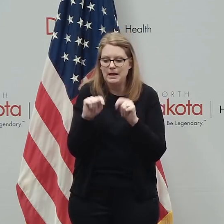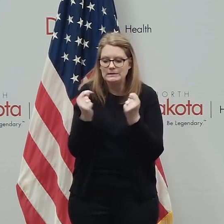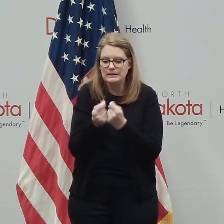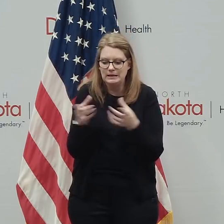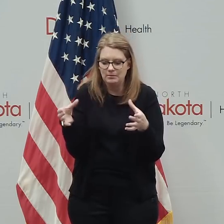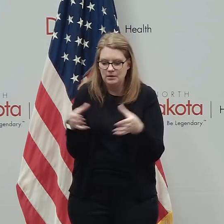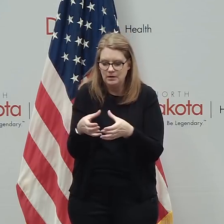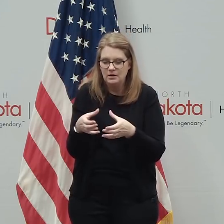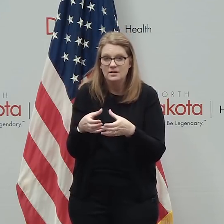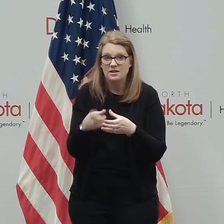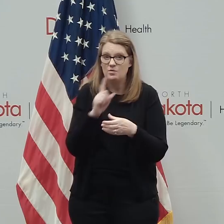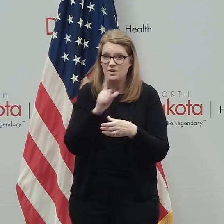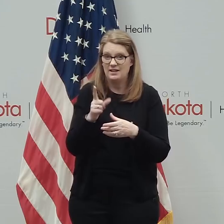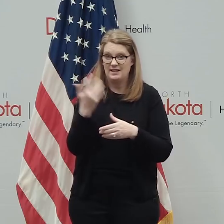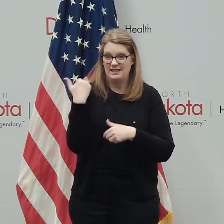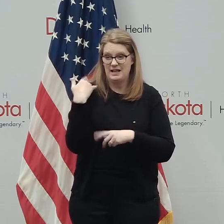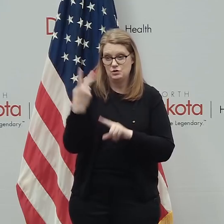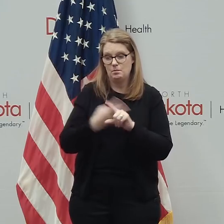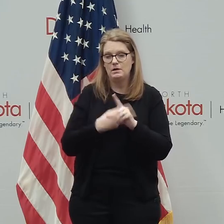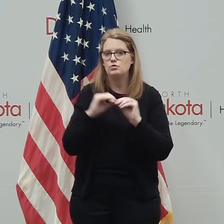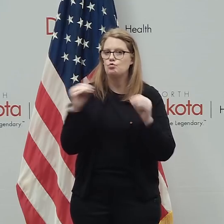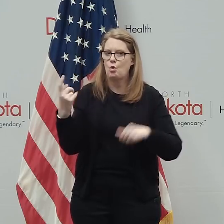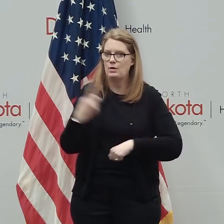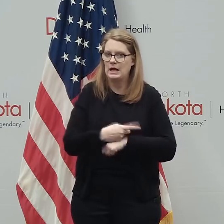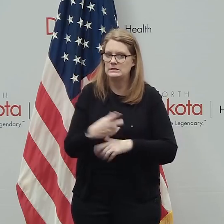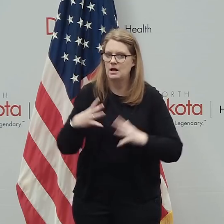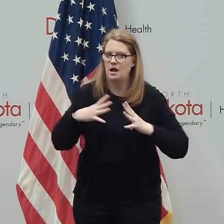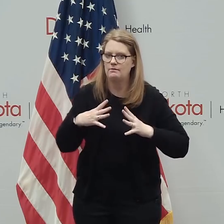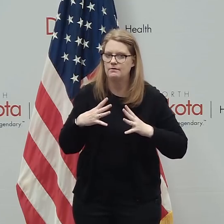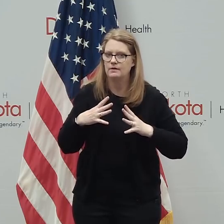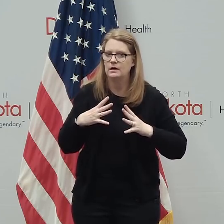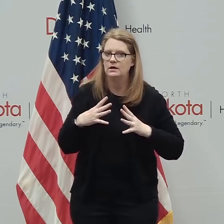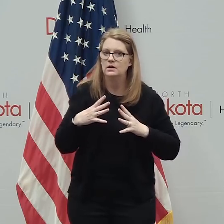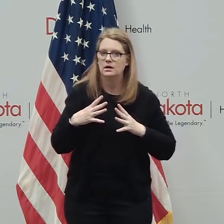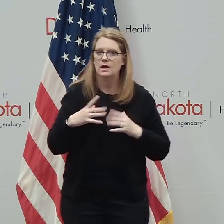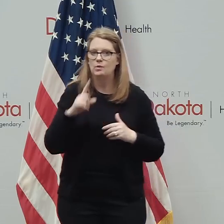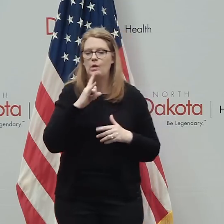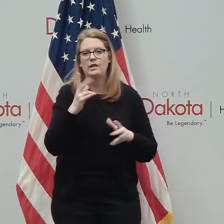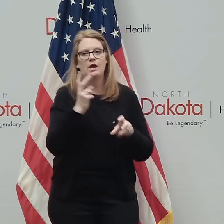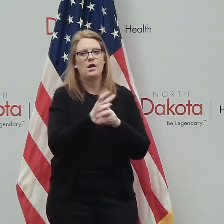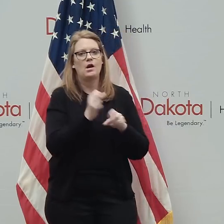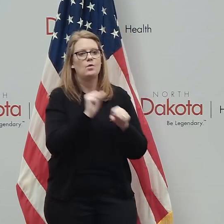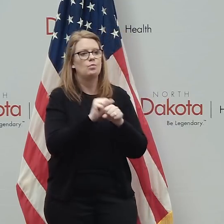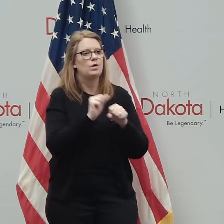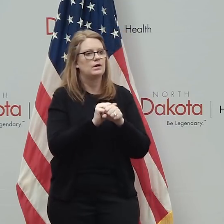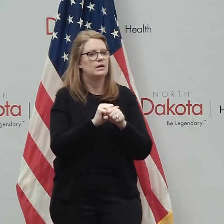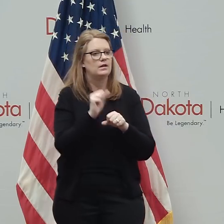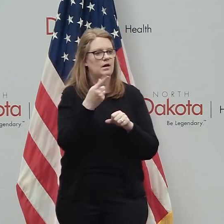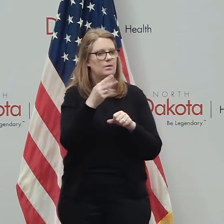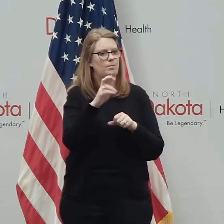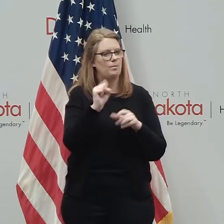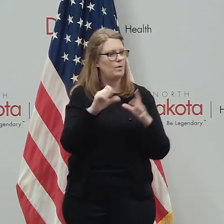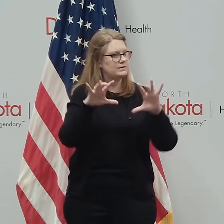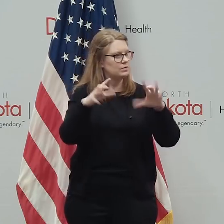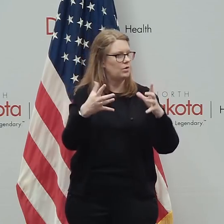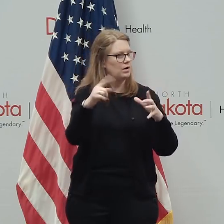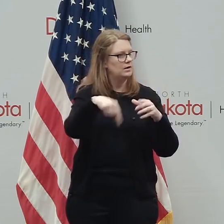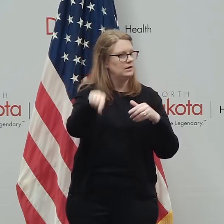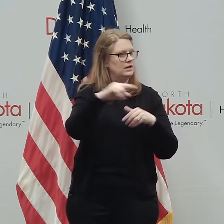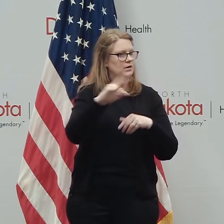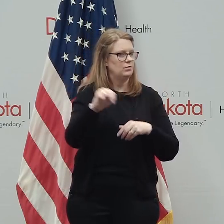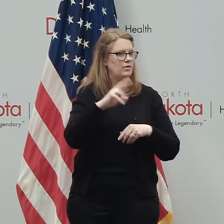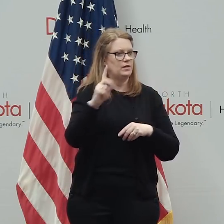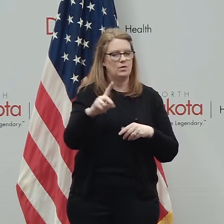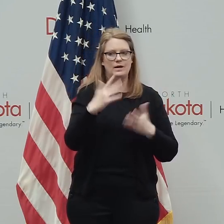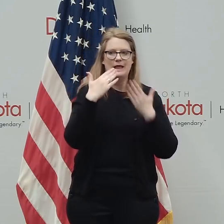had basically no days off in the last 2 months. And again, our hardworking small press corps in North Dakota, we thank them for